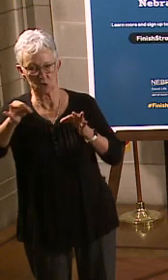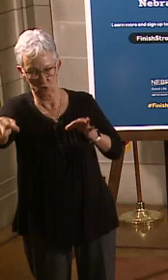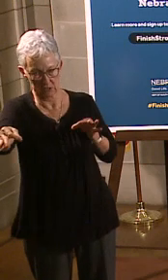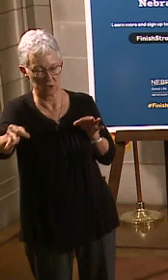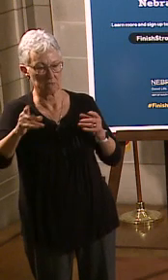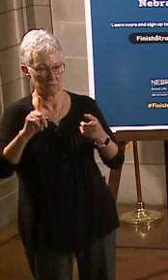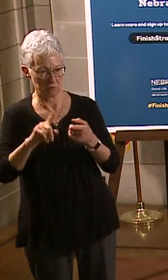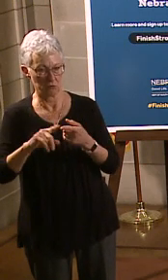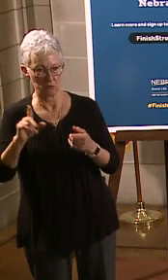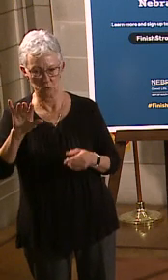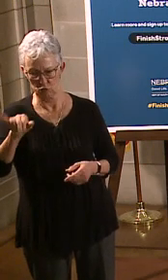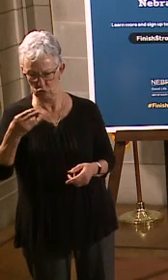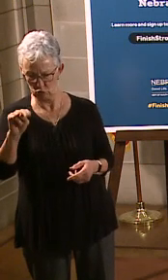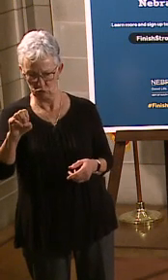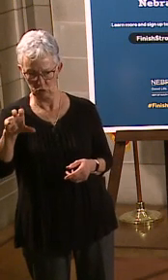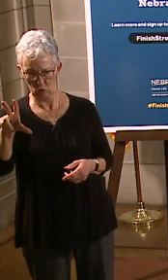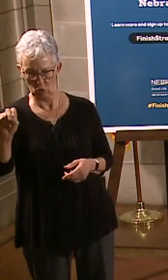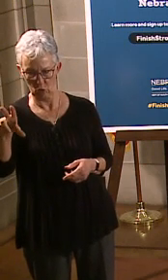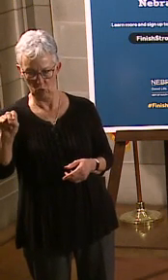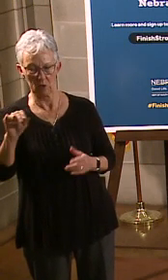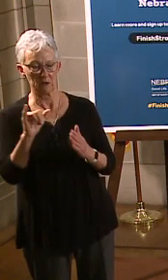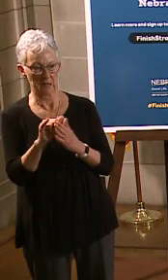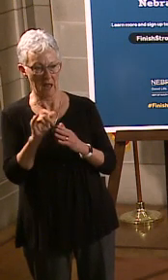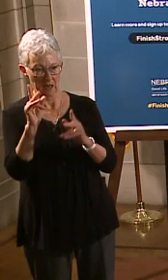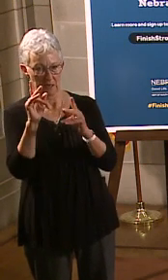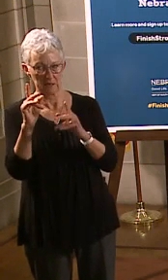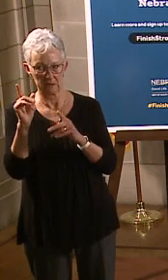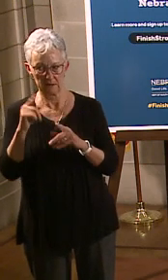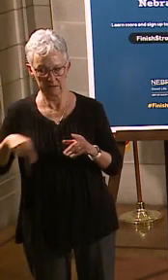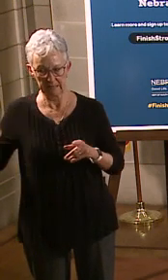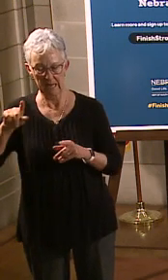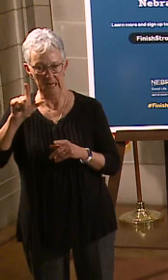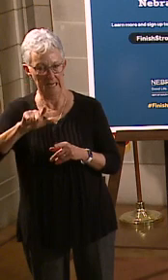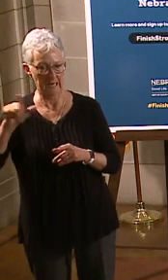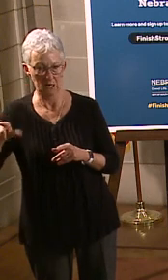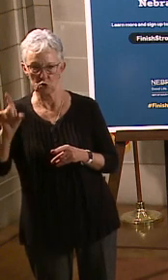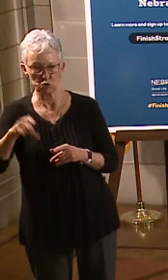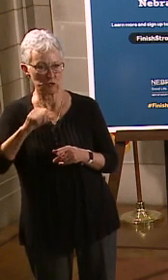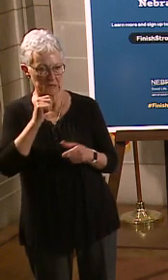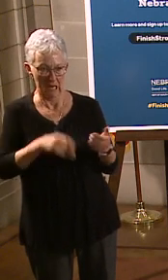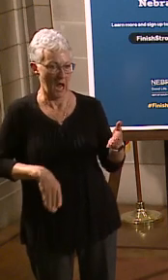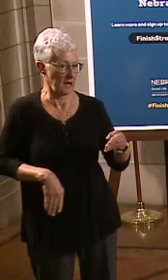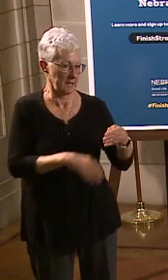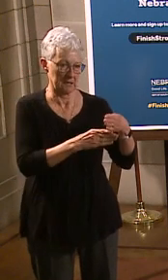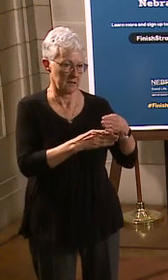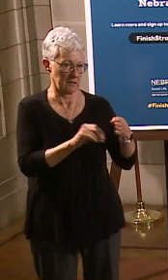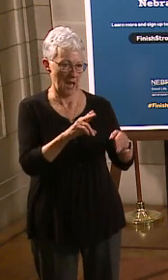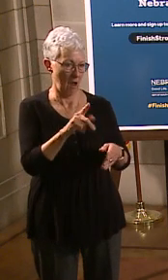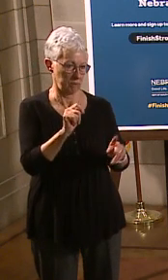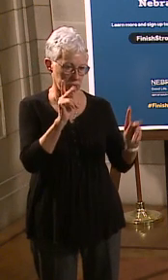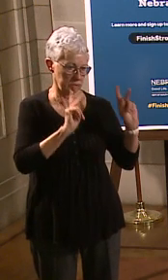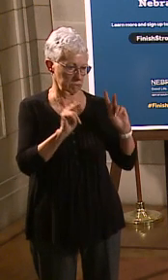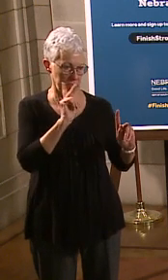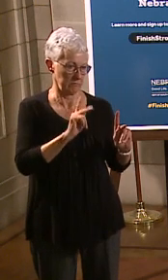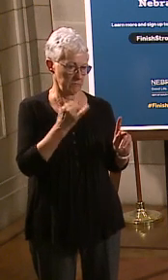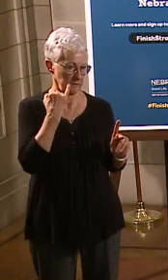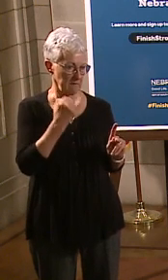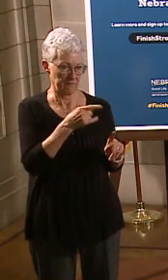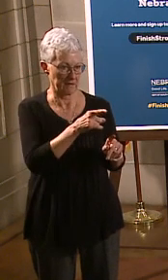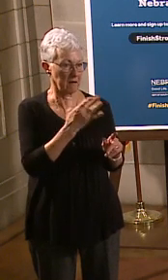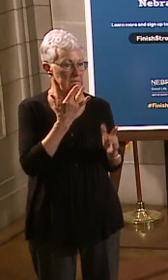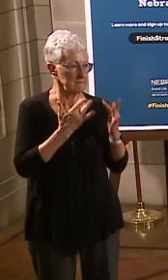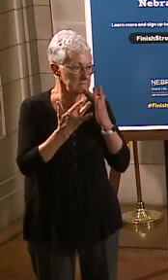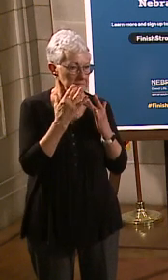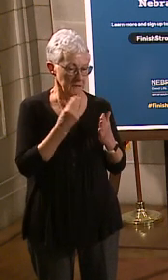and now is extended through June 30th of 2021. NYFA's website and YouTube channels have additional training materials